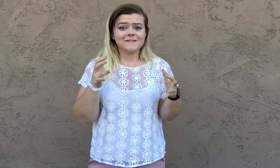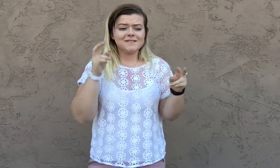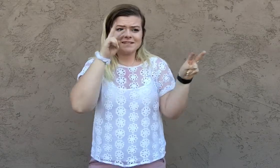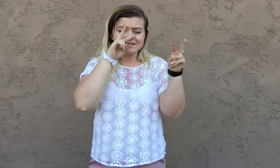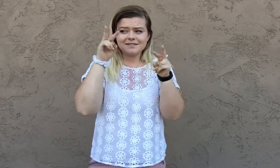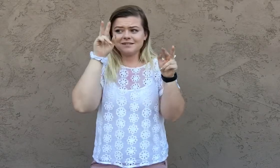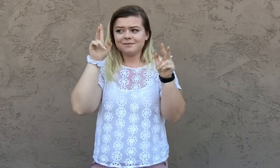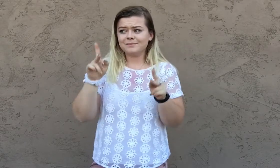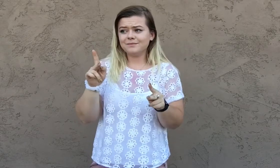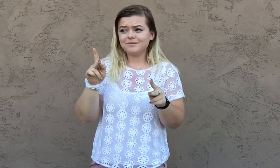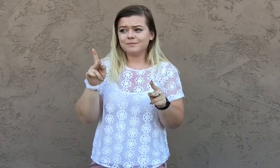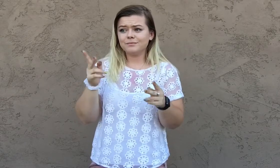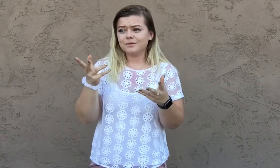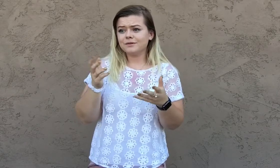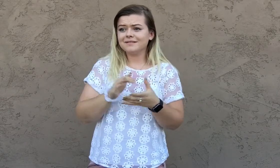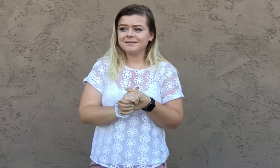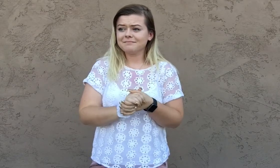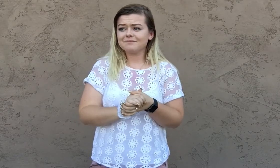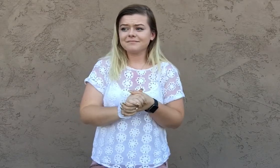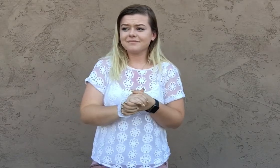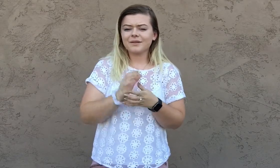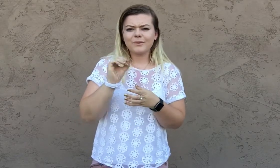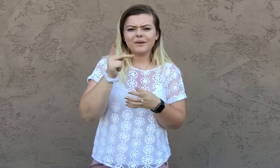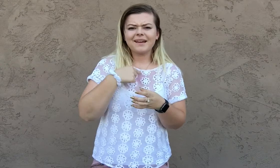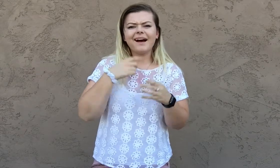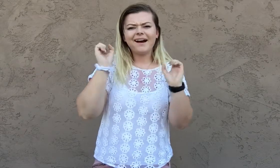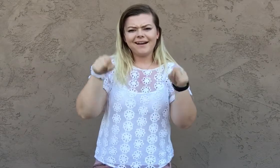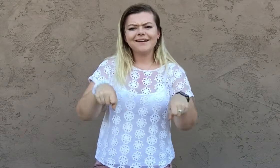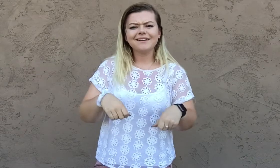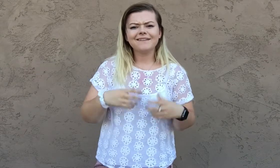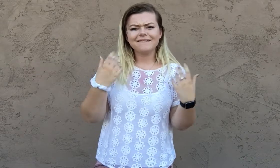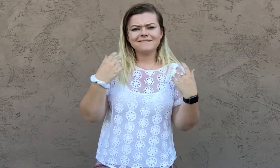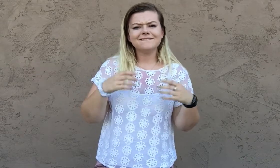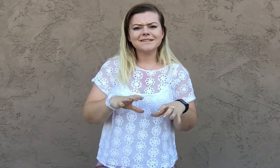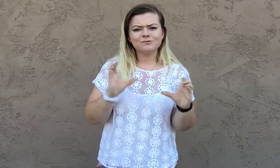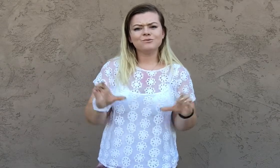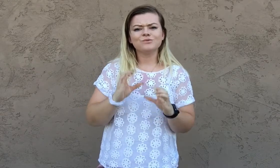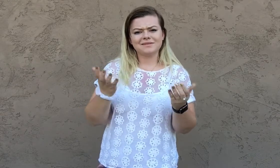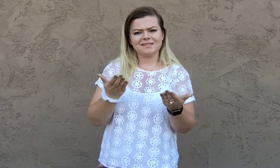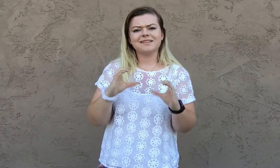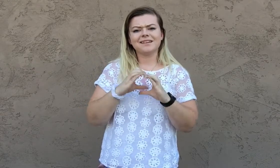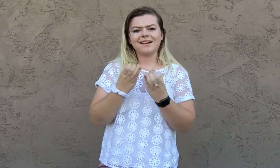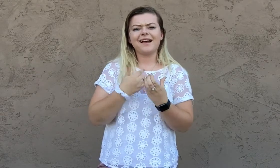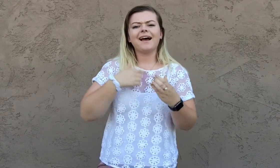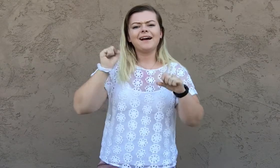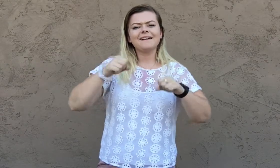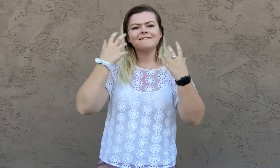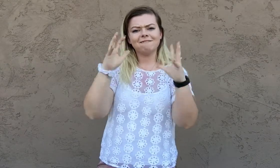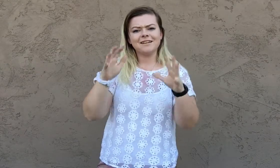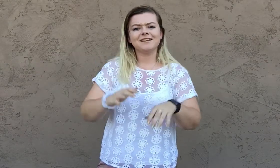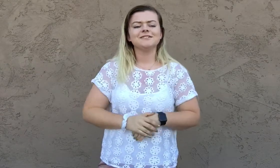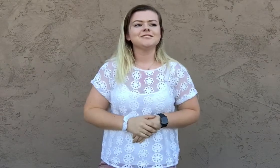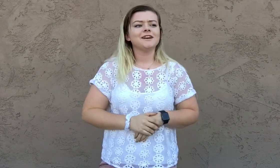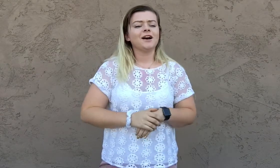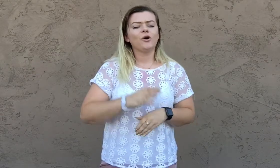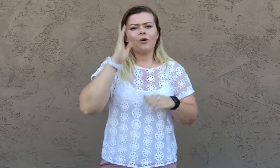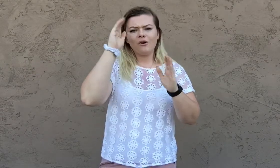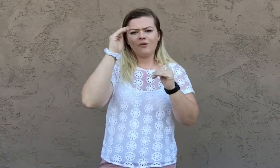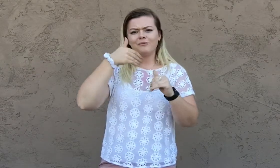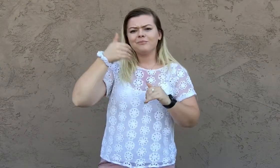nervous, and I look around at the people and I'm like, okay, I can do this. This class, I can finish it.